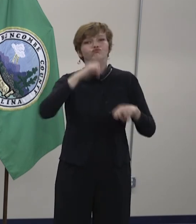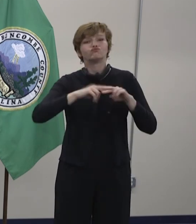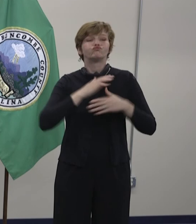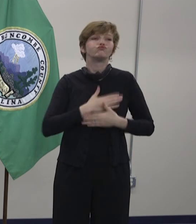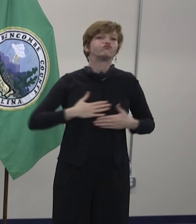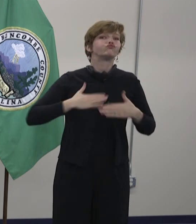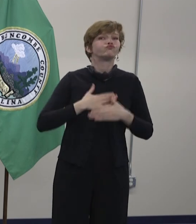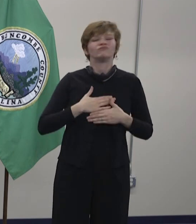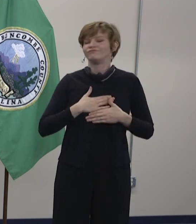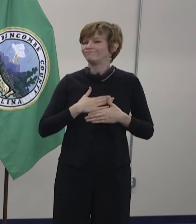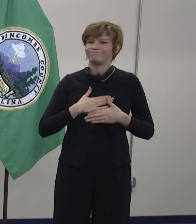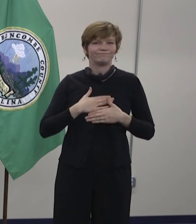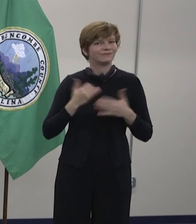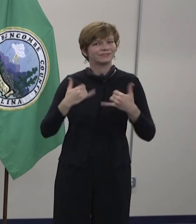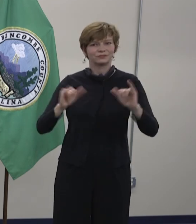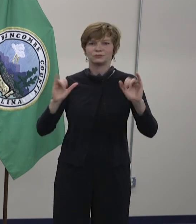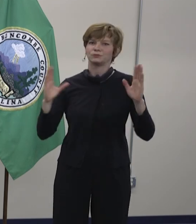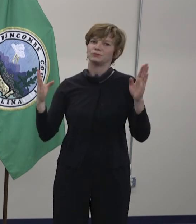ordered closed.